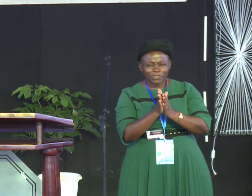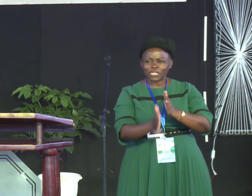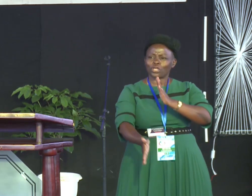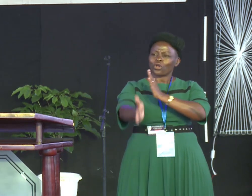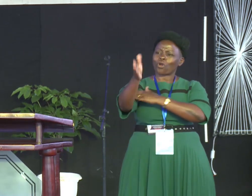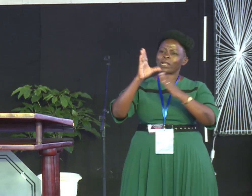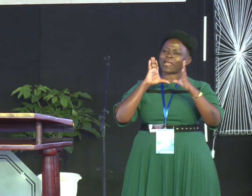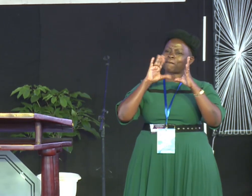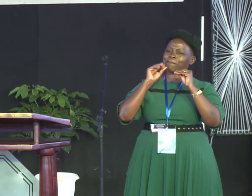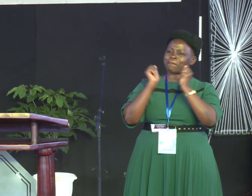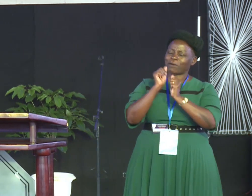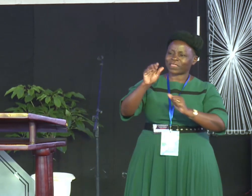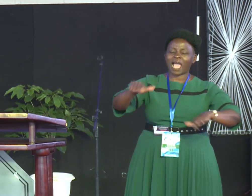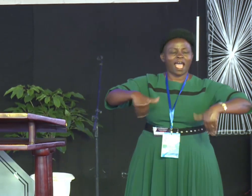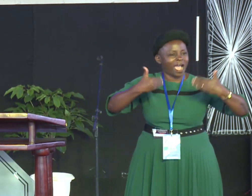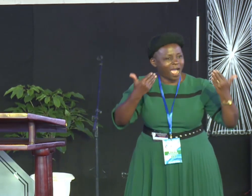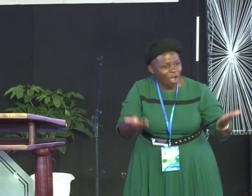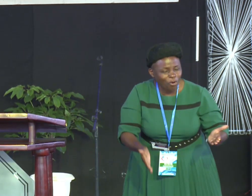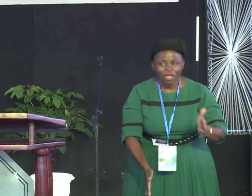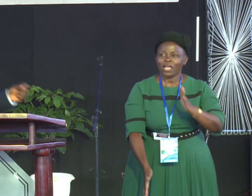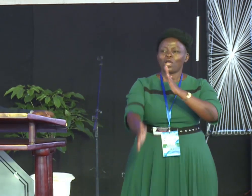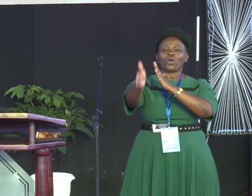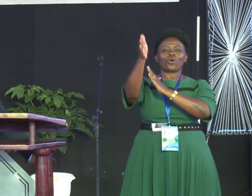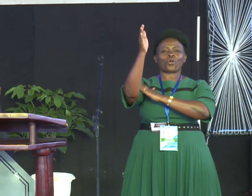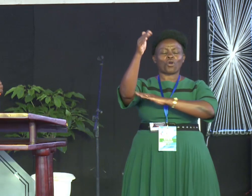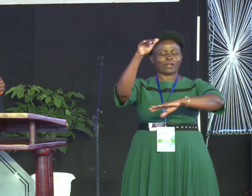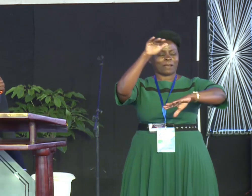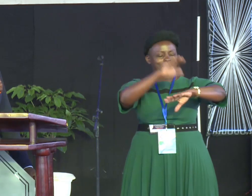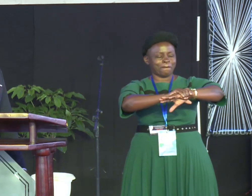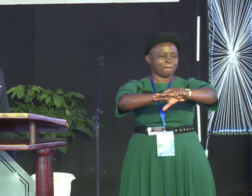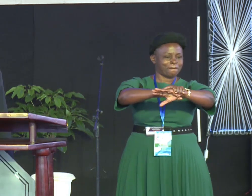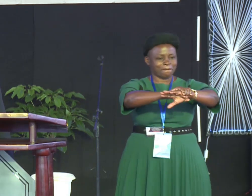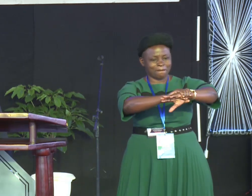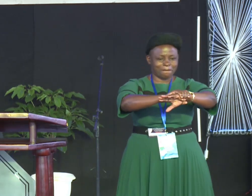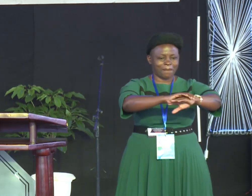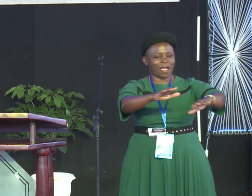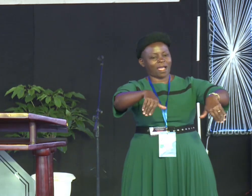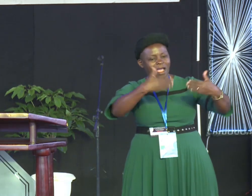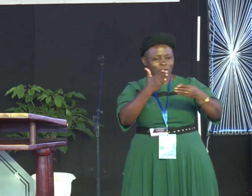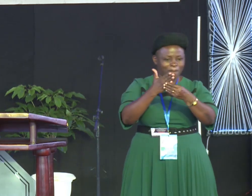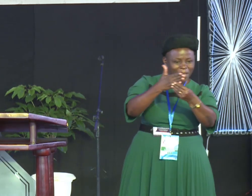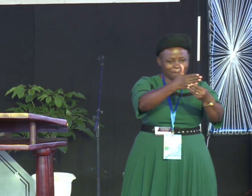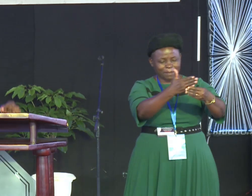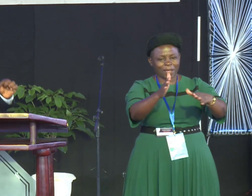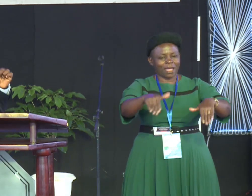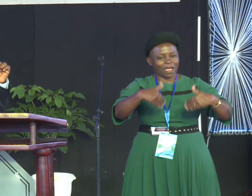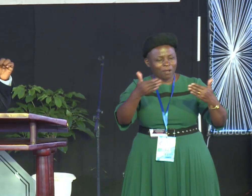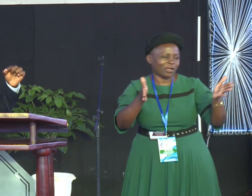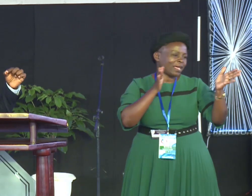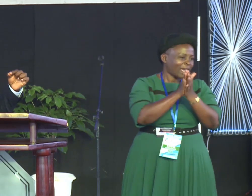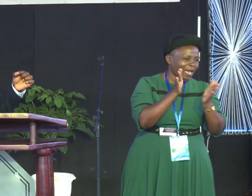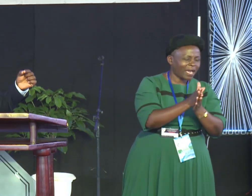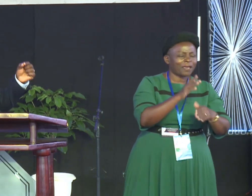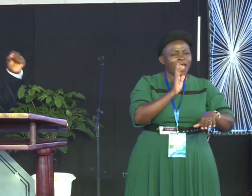yogera naye. And they show you how God spoke to them. Nakunyumiza Katonda engeri gye yamukwata ku mukono mu kiseera ekyo. How God held his own arm. Nakunyumiza bwe